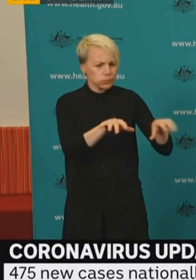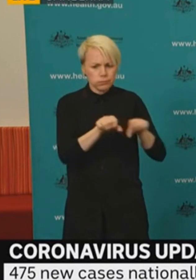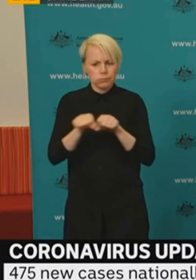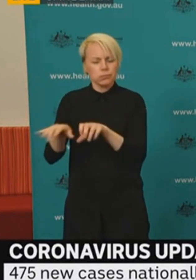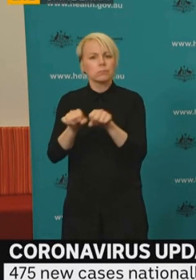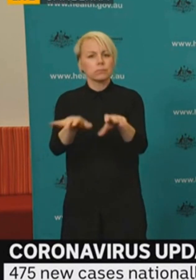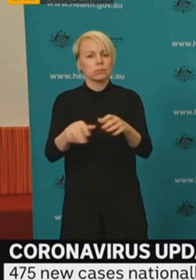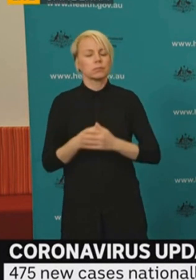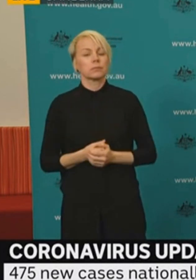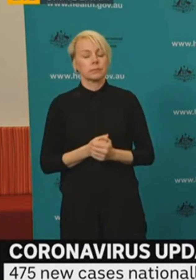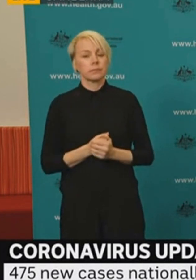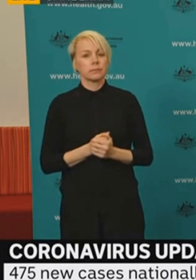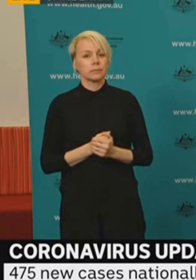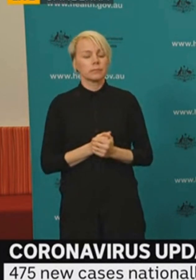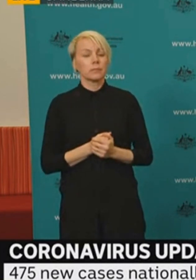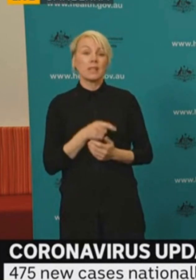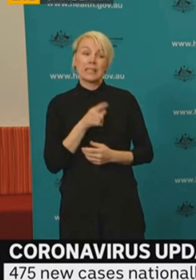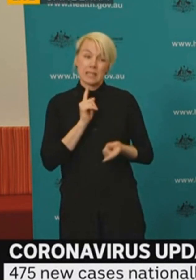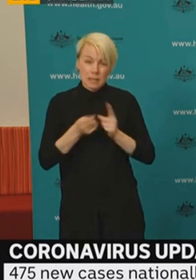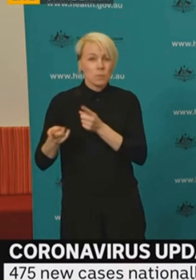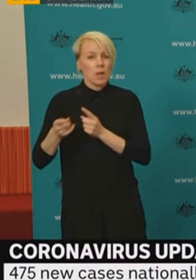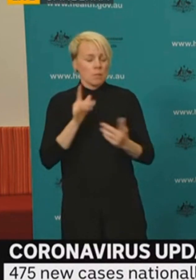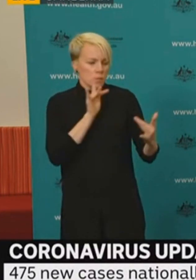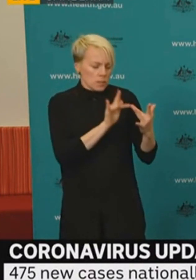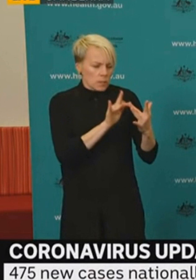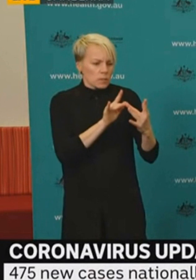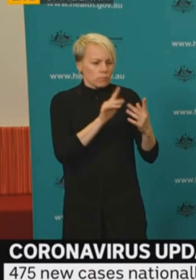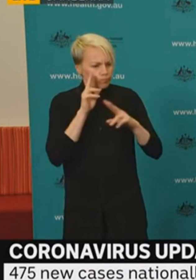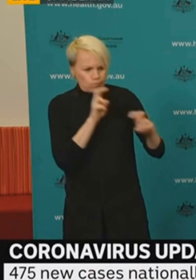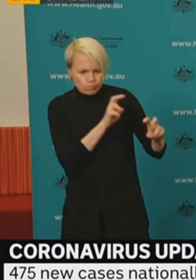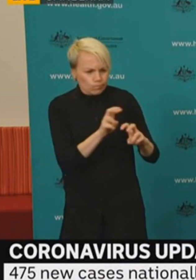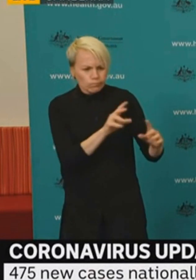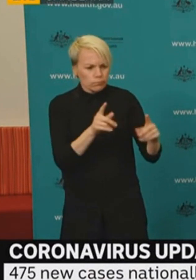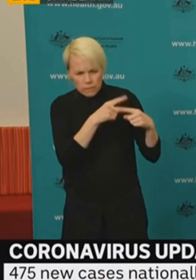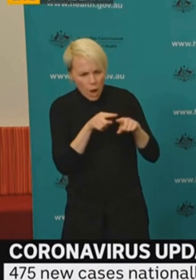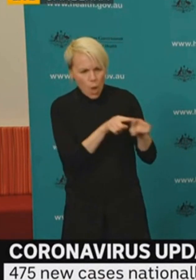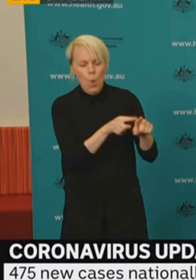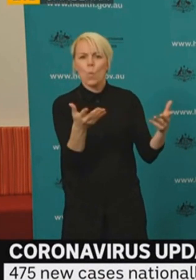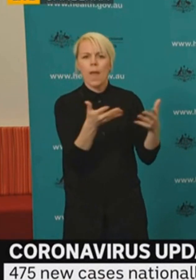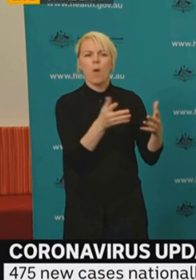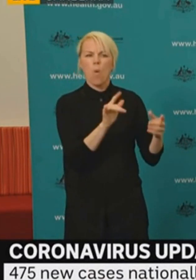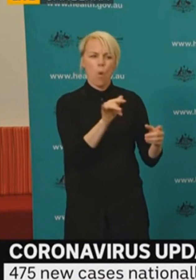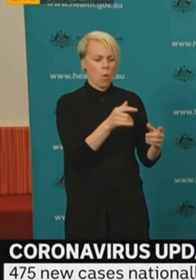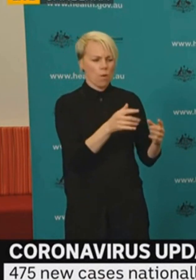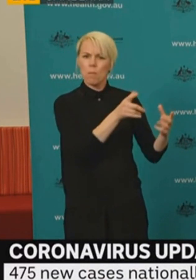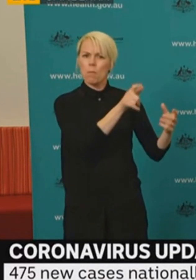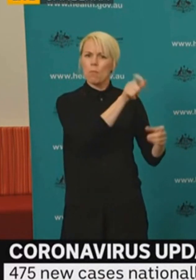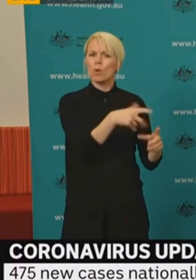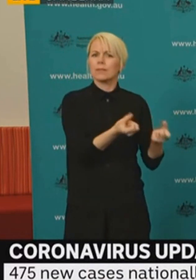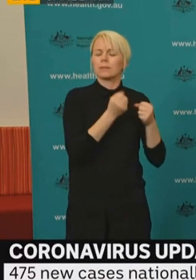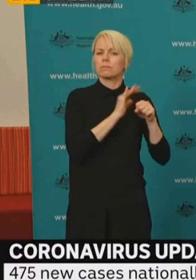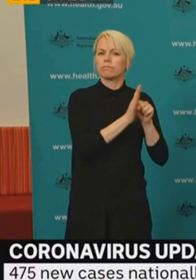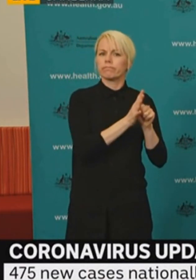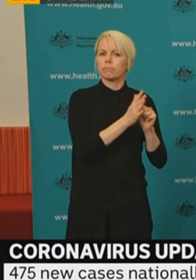that contact tracing takes a few days or potentially you can't find the links. So the tighter the contact tracing